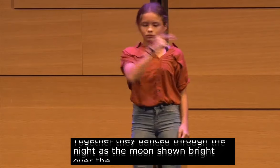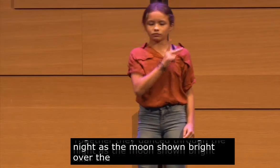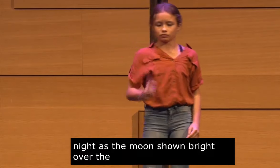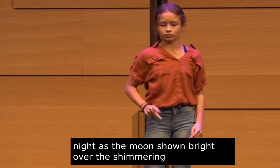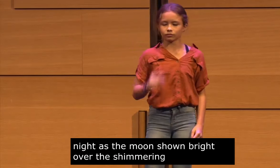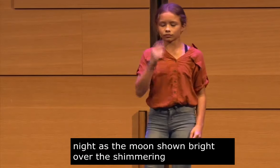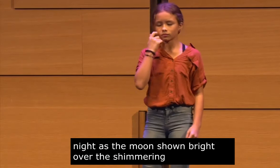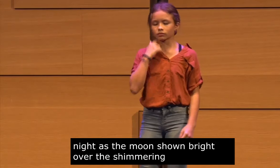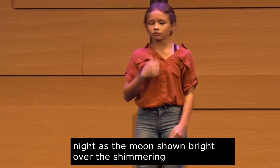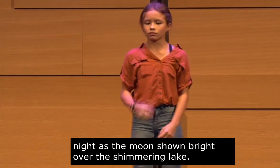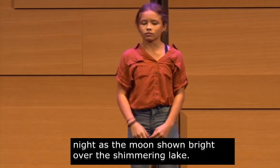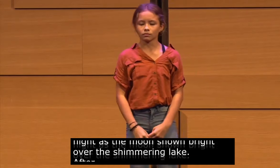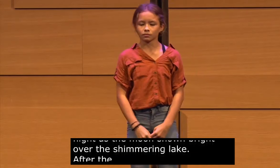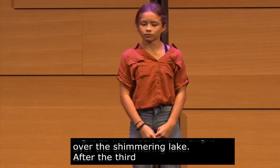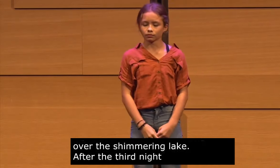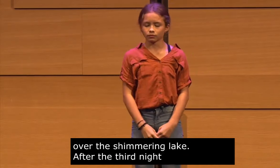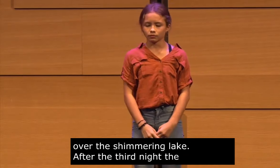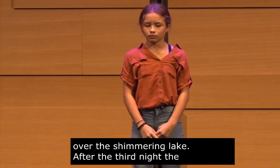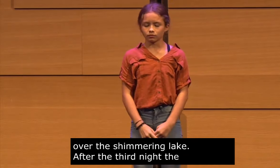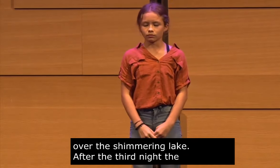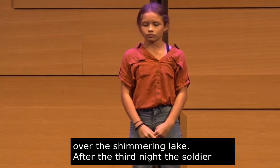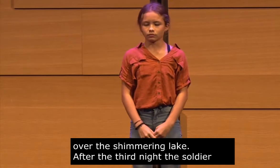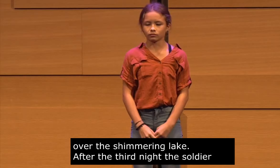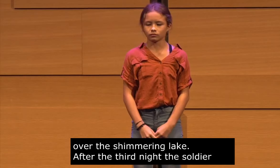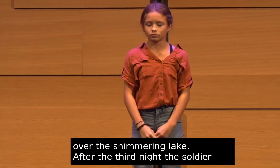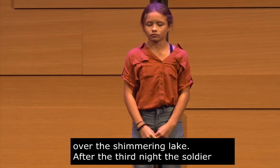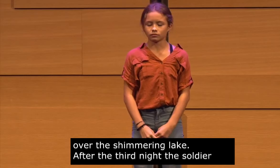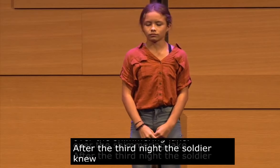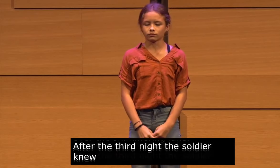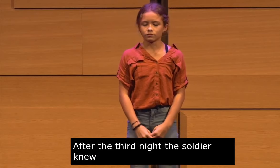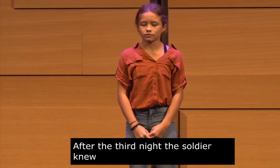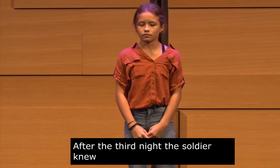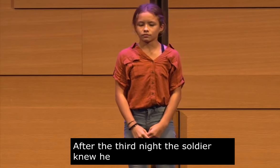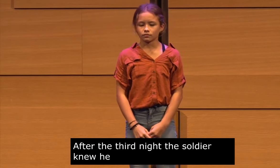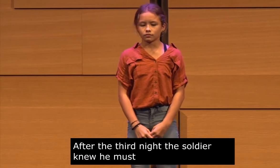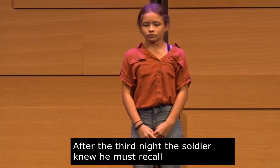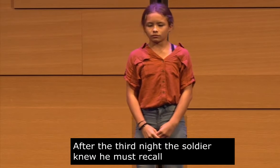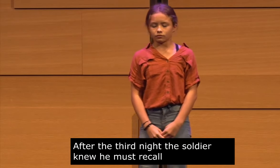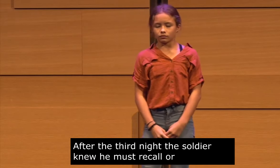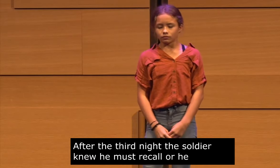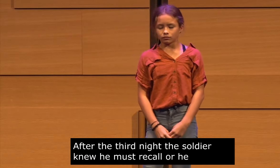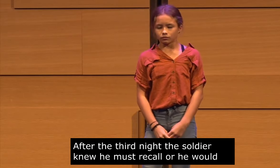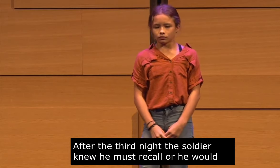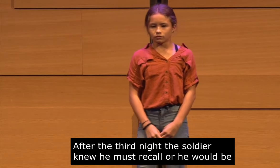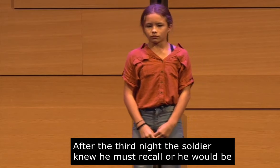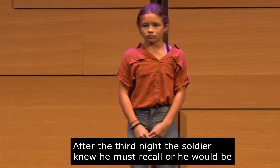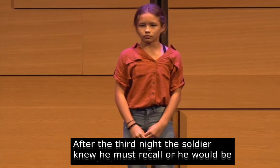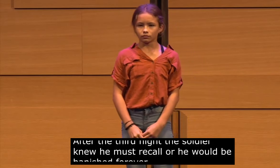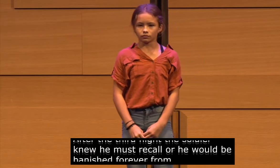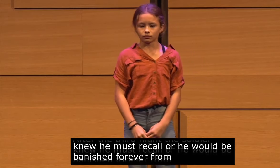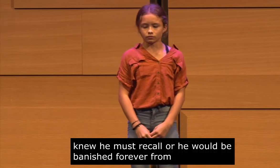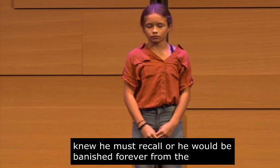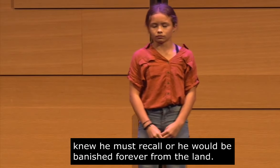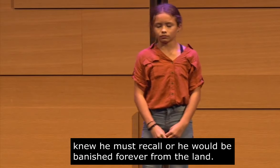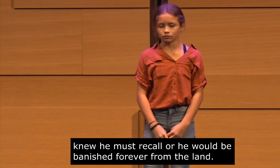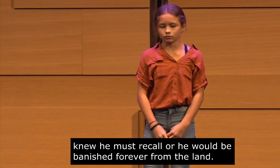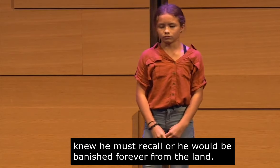bright over the shimmering lake. After the third night, the soldier knew he must recall or he would be banished forever from the land.